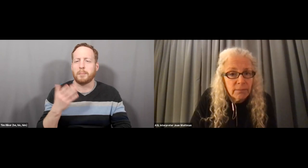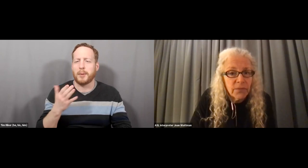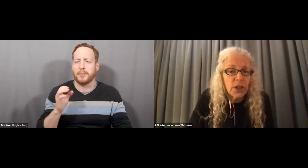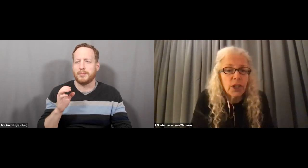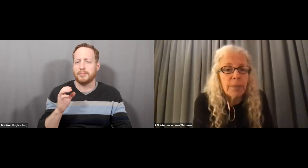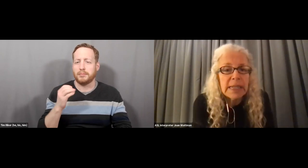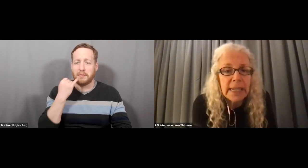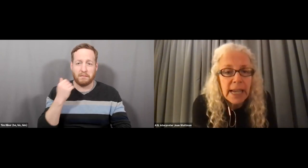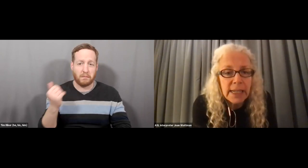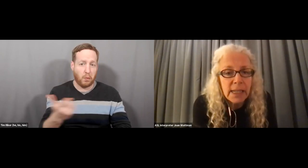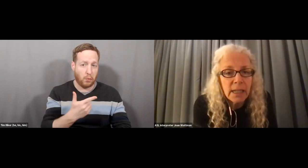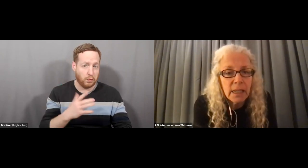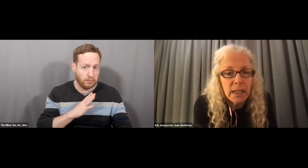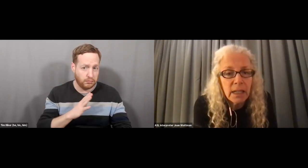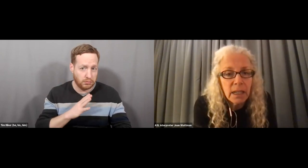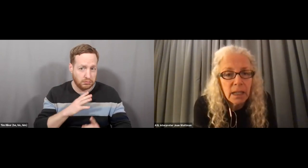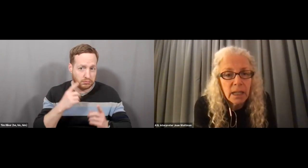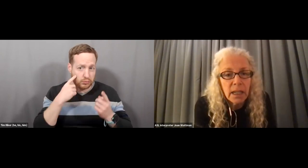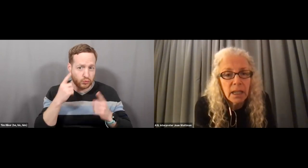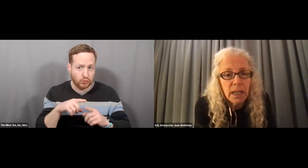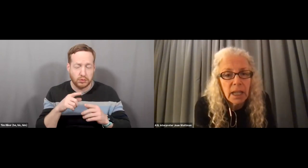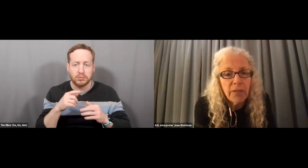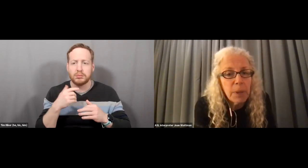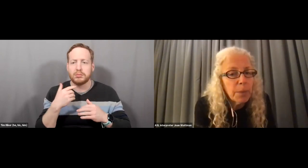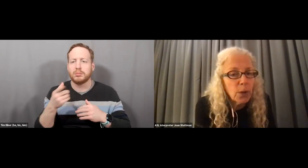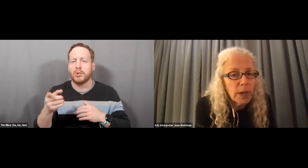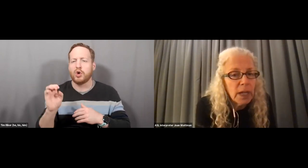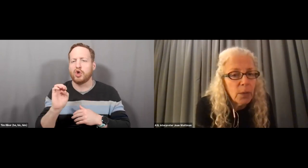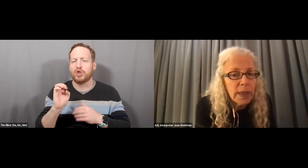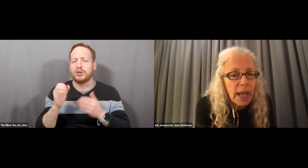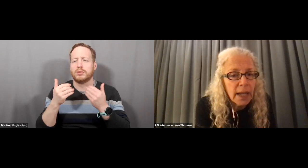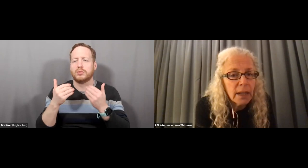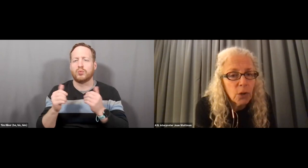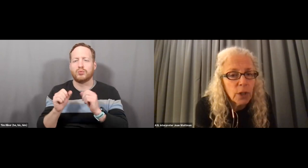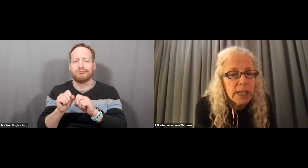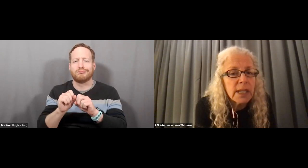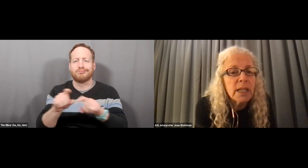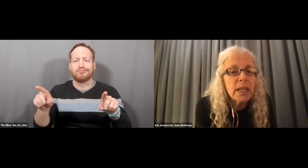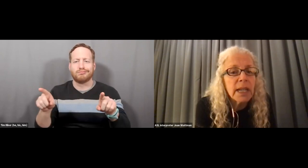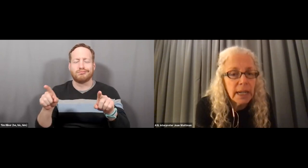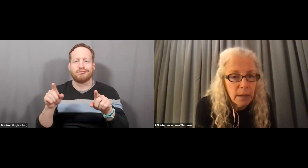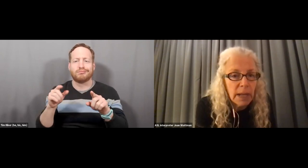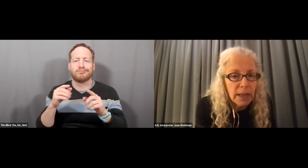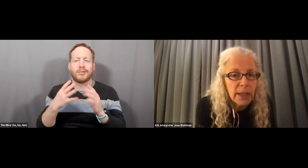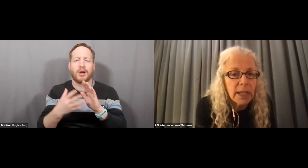Very good, Betsy. Yes. If people agree with that, Ernest can email the